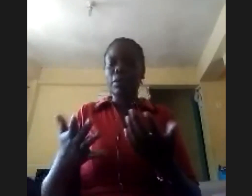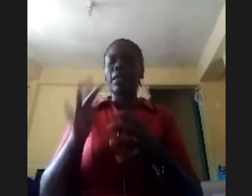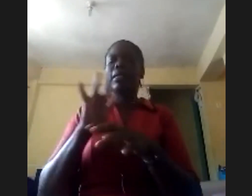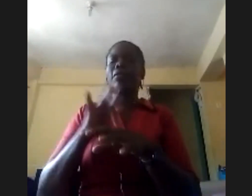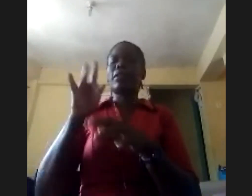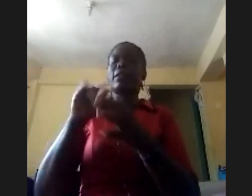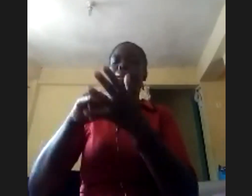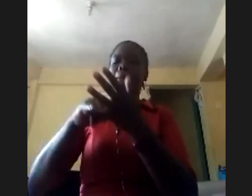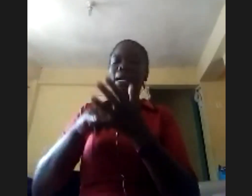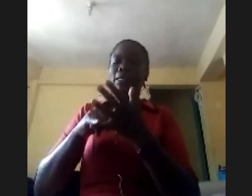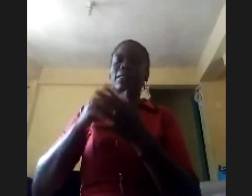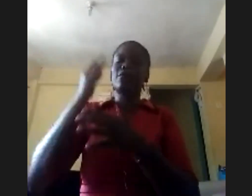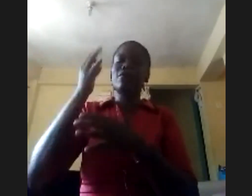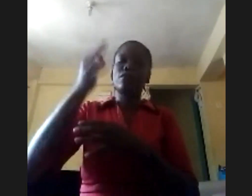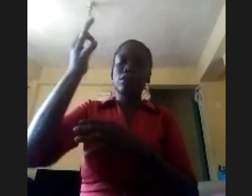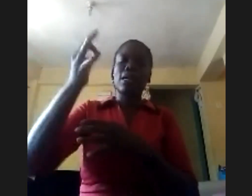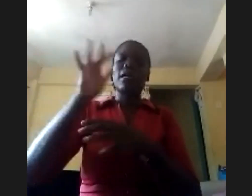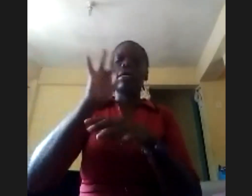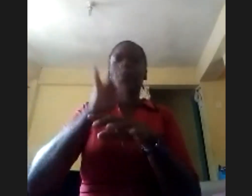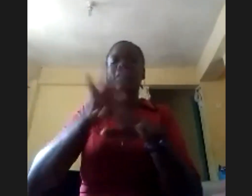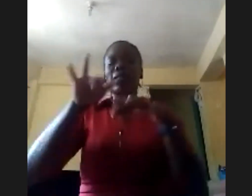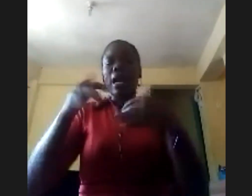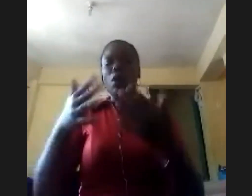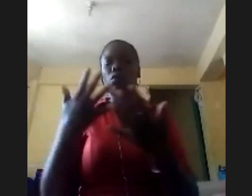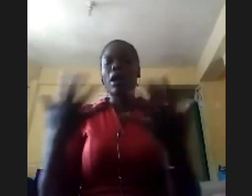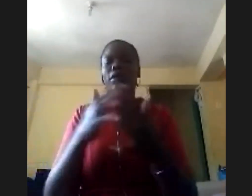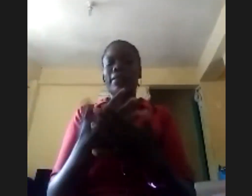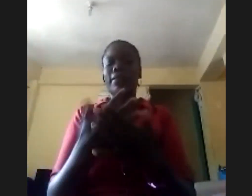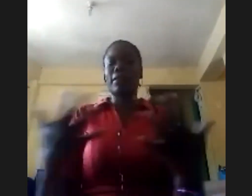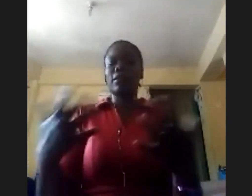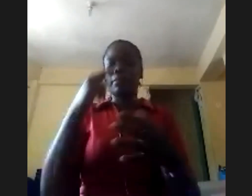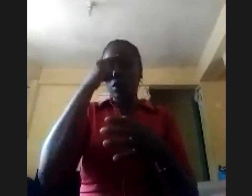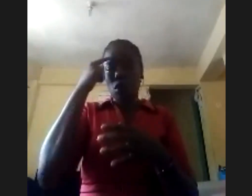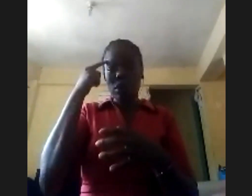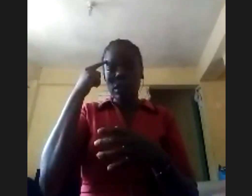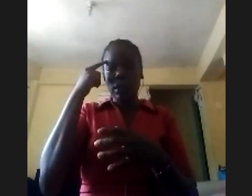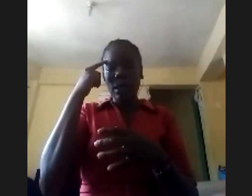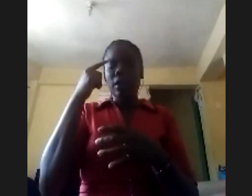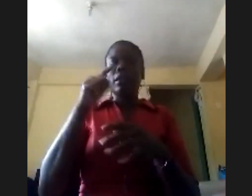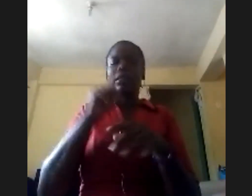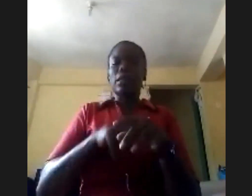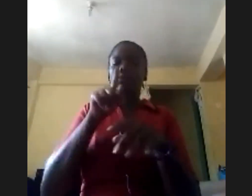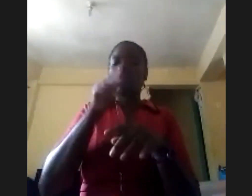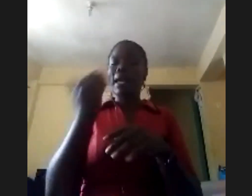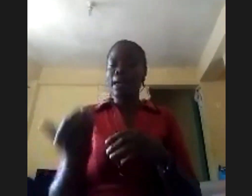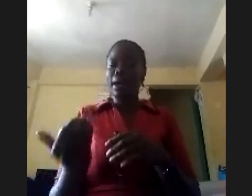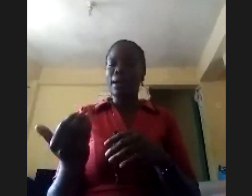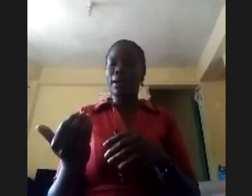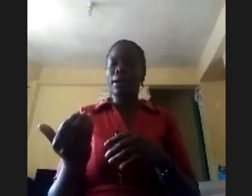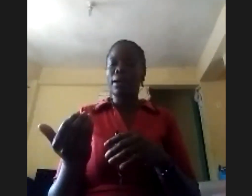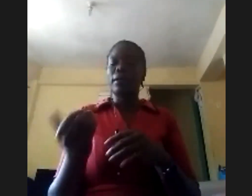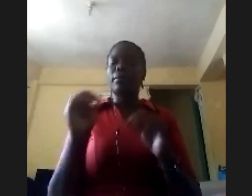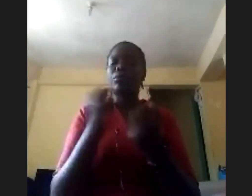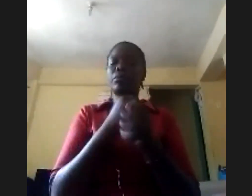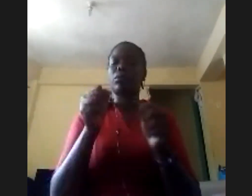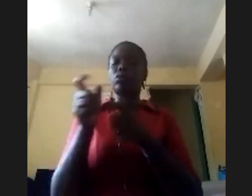in future. It affects how you handle things because right from when you're a young person, you're not able to